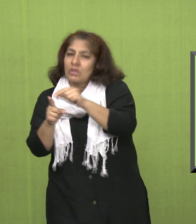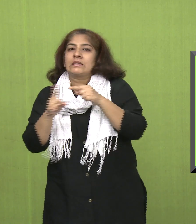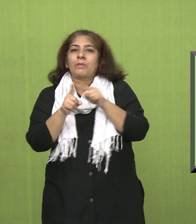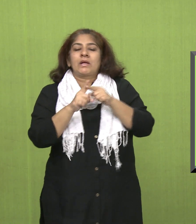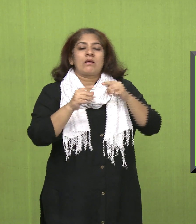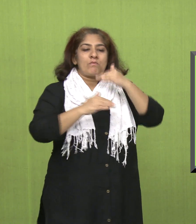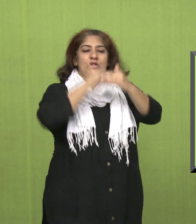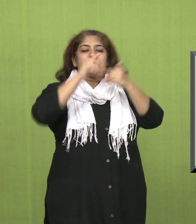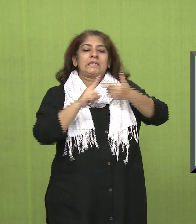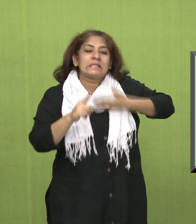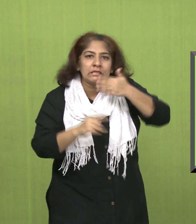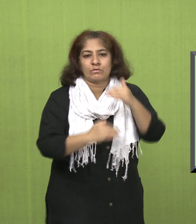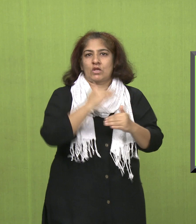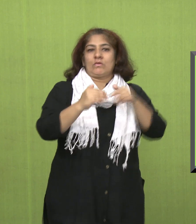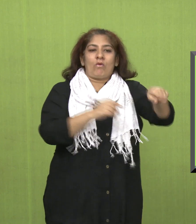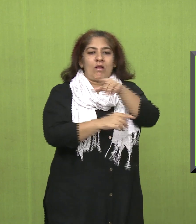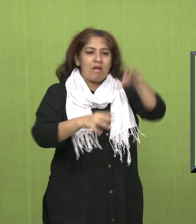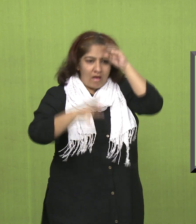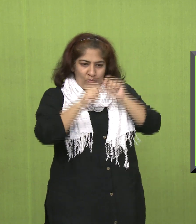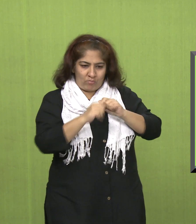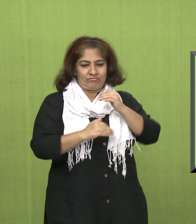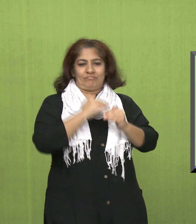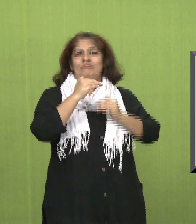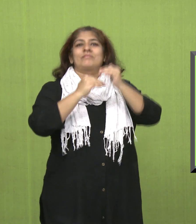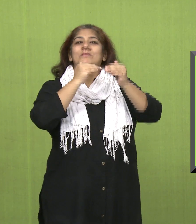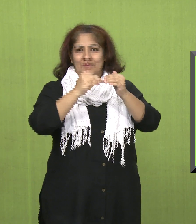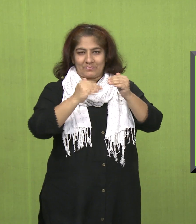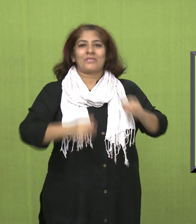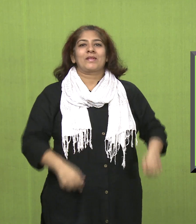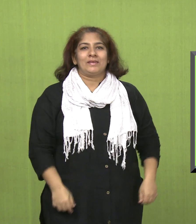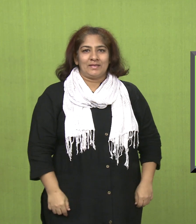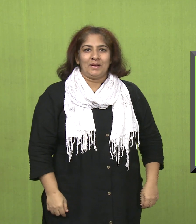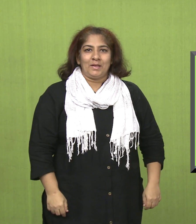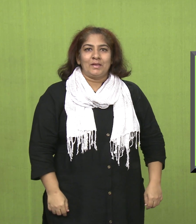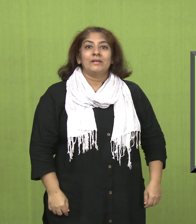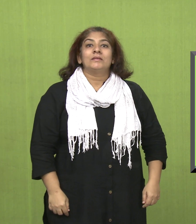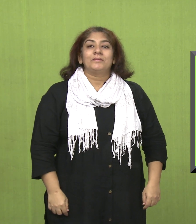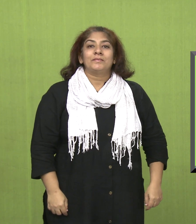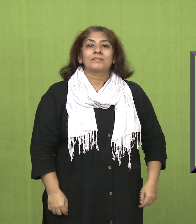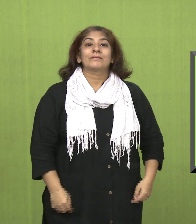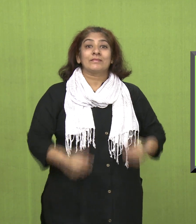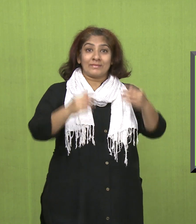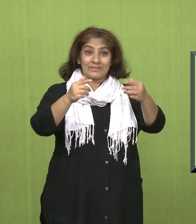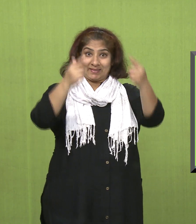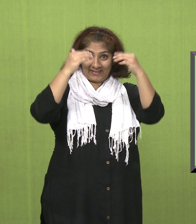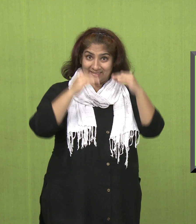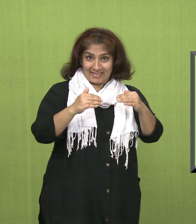or responsibilities given to them, to the new joining people, and accordingly they are given training for the